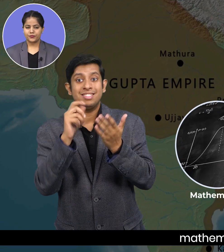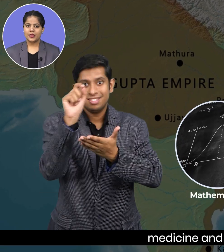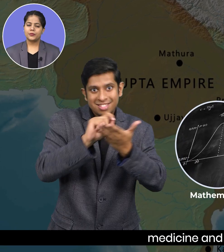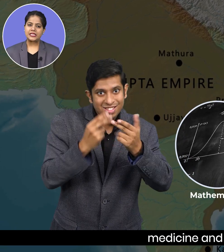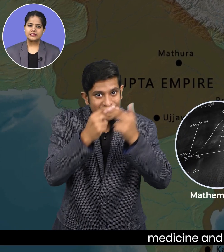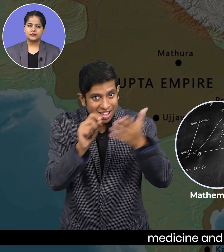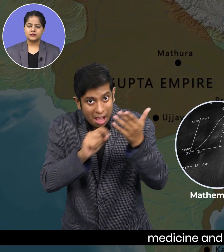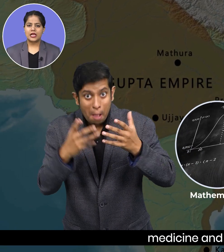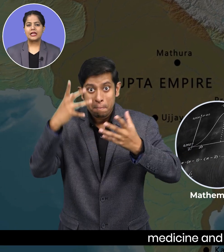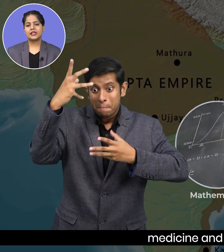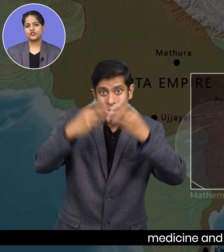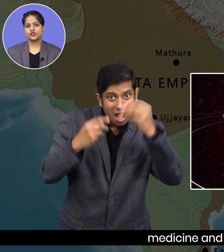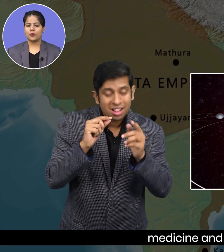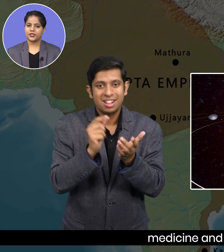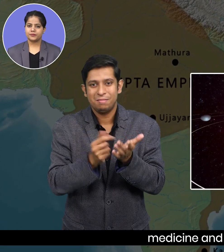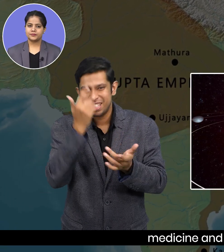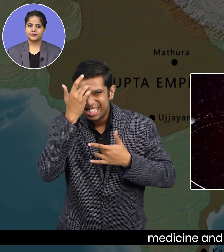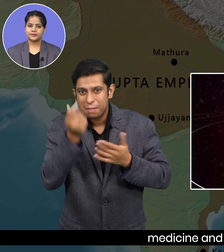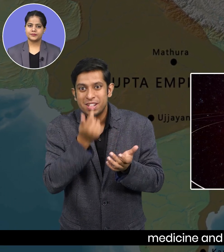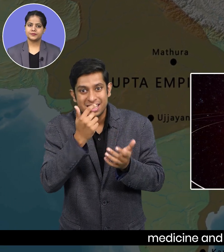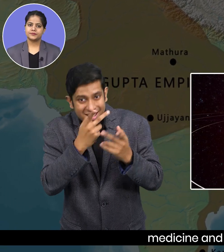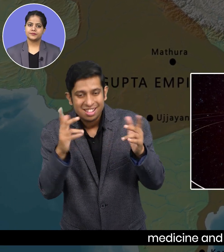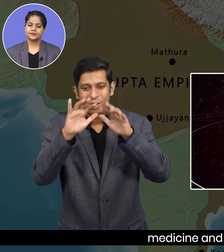mathematics, medicine, and astronomy.